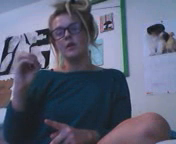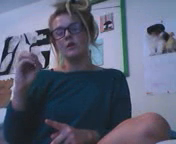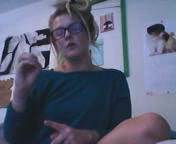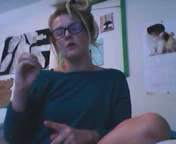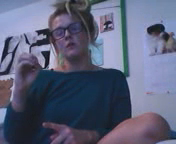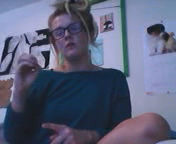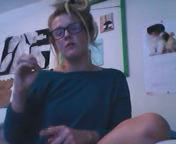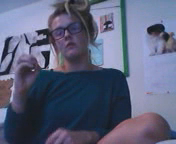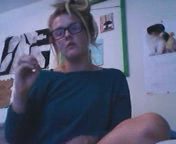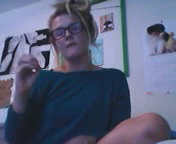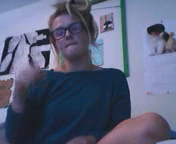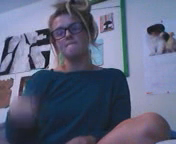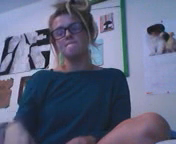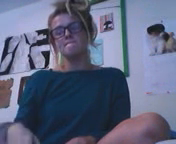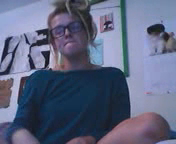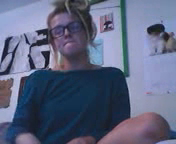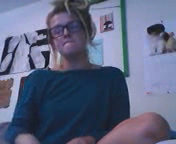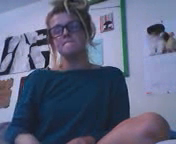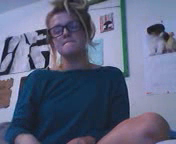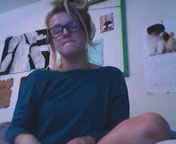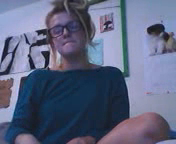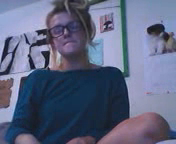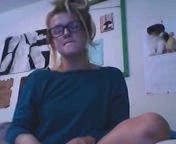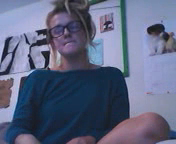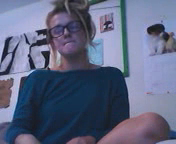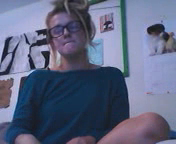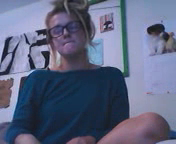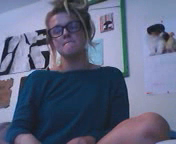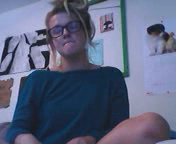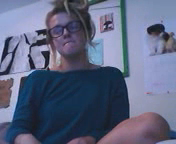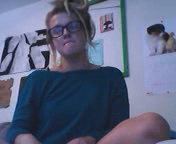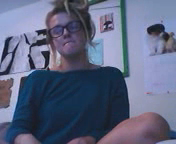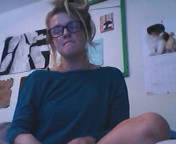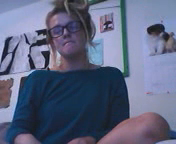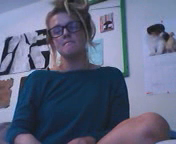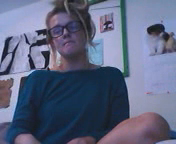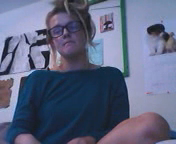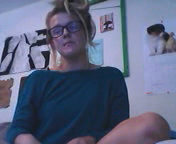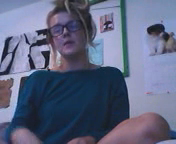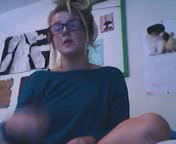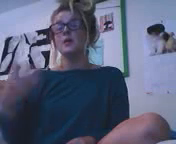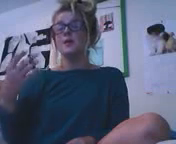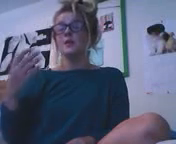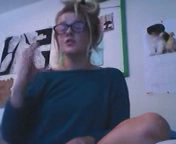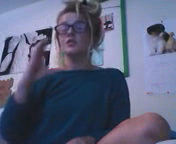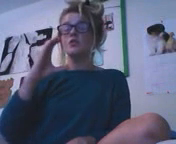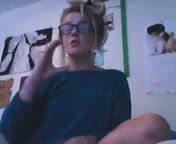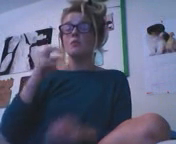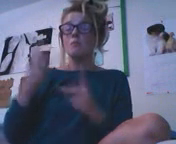number of hydrogen atoms I have on the product side, I multiply the coefficient by the subscript on the hydrogen, which gives me 12 hydrogen